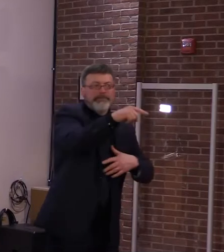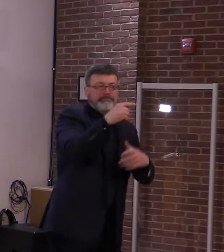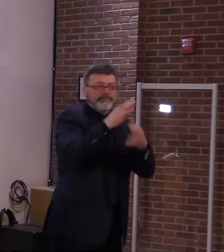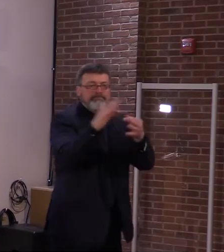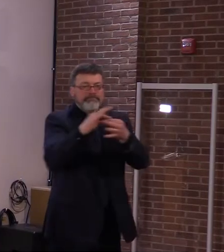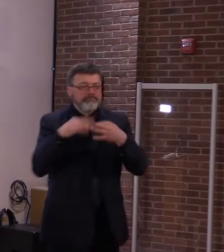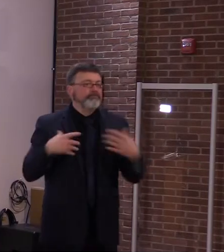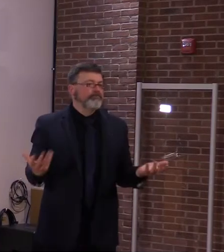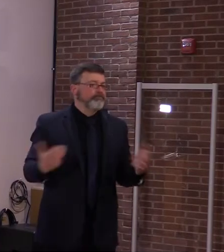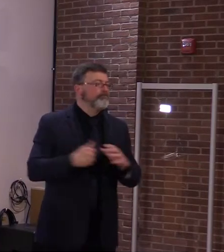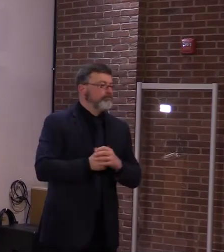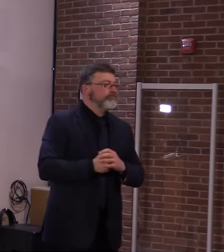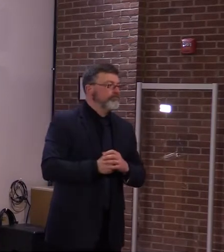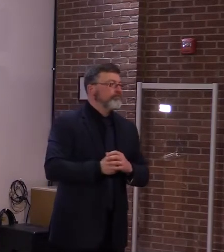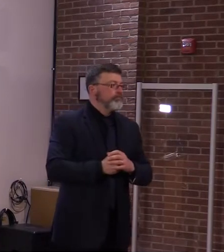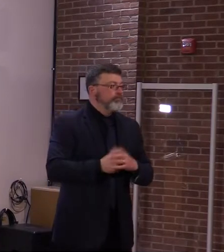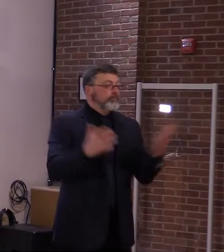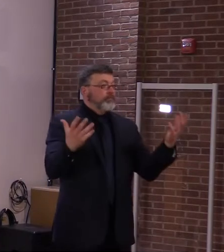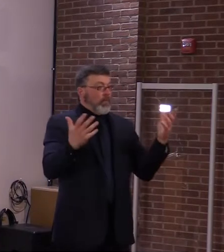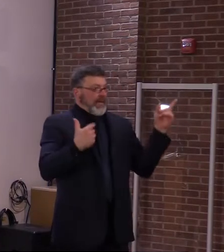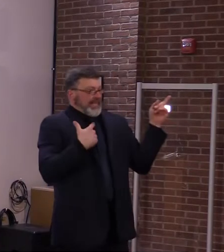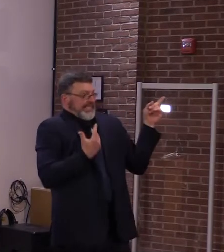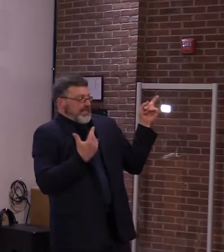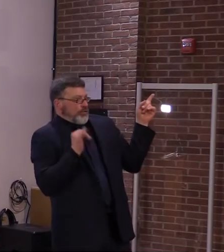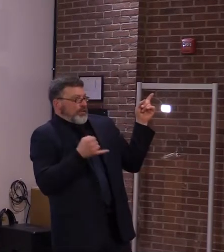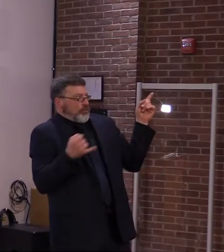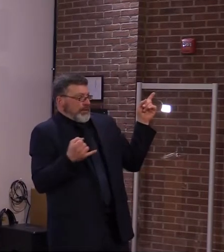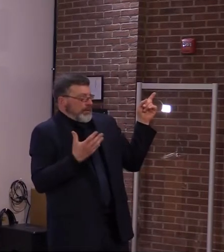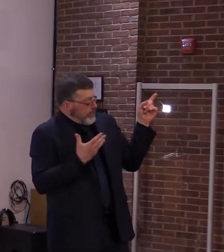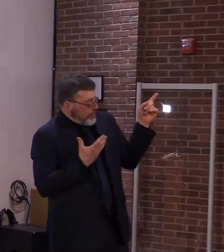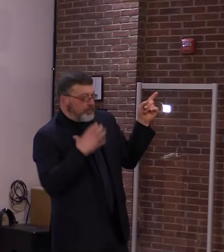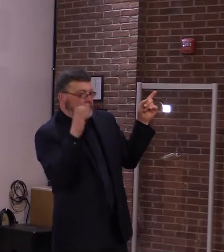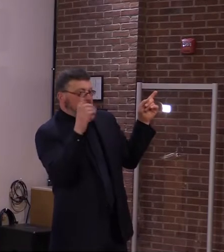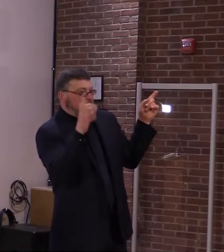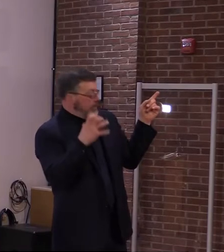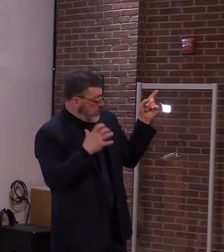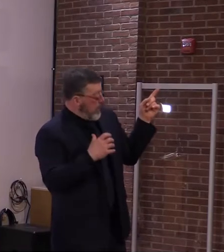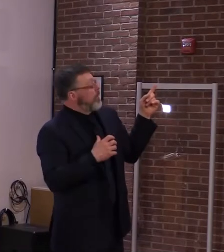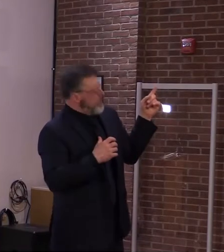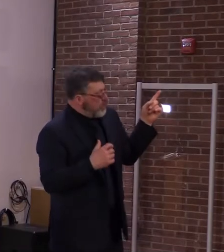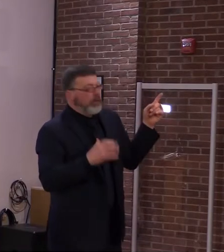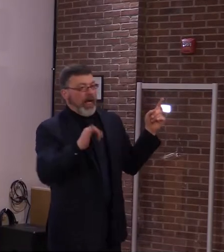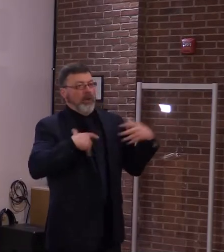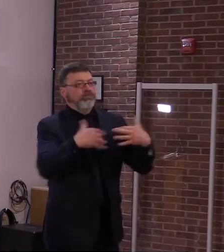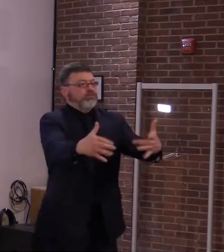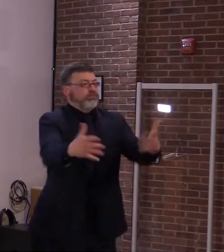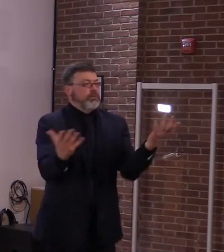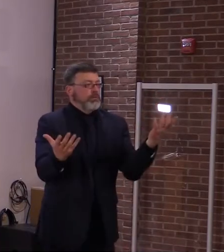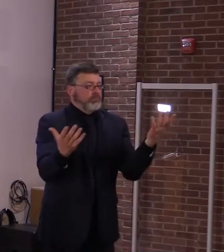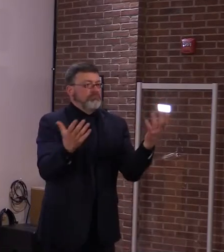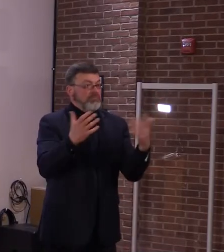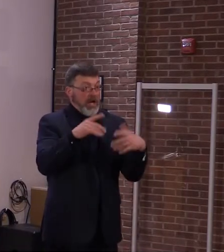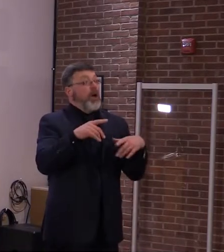and immediately start scheduling appointments. I see. Okay. Thank you very much.